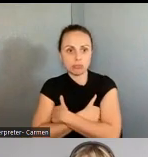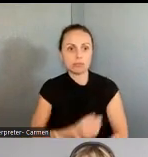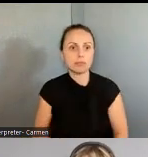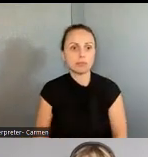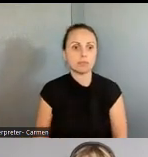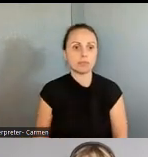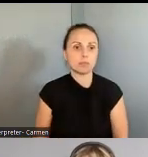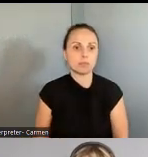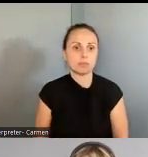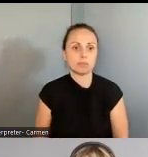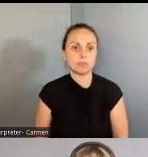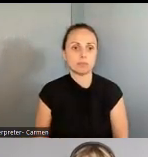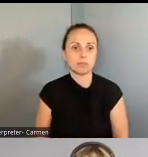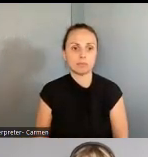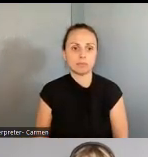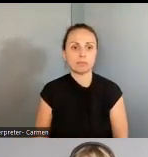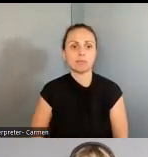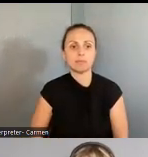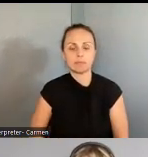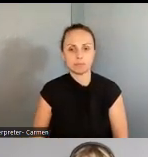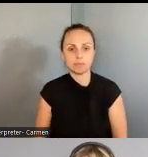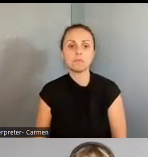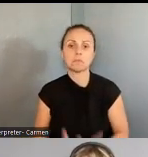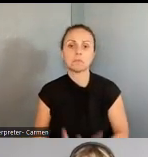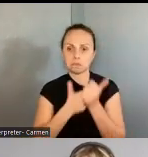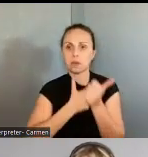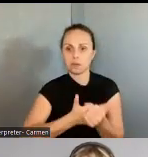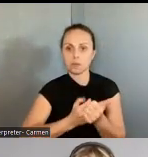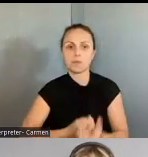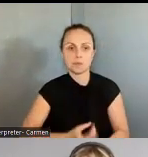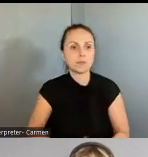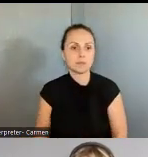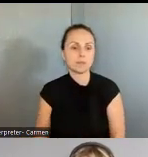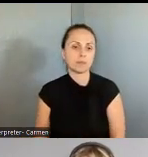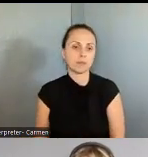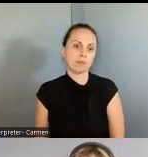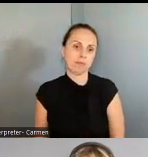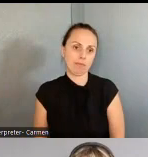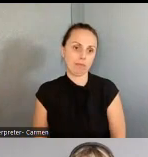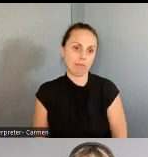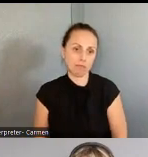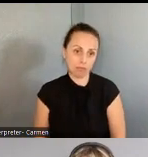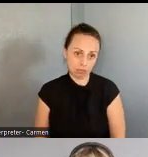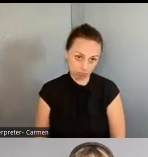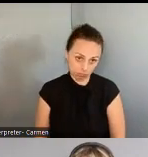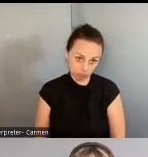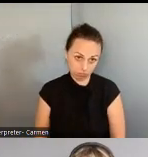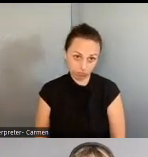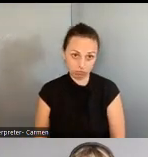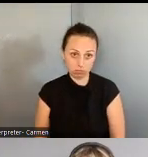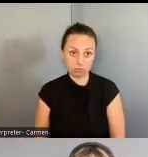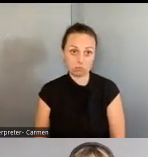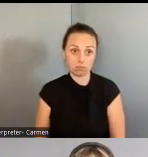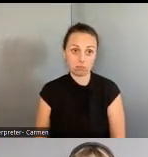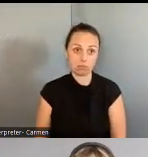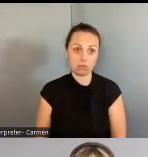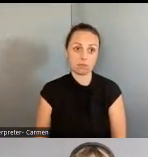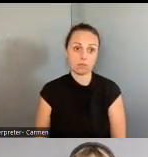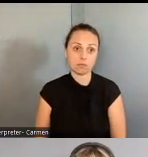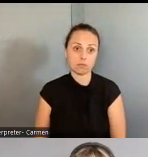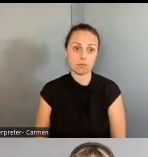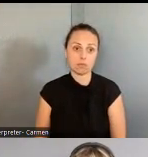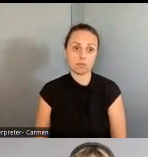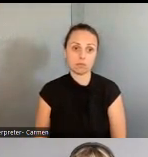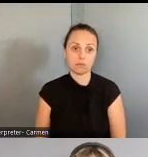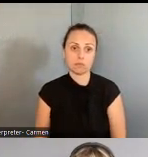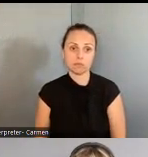close, open, close, open, close.